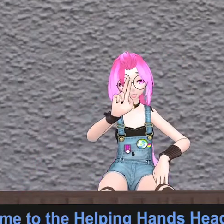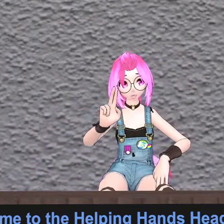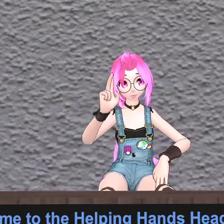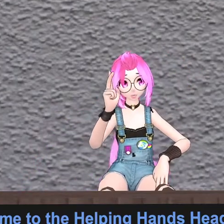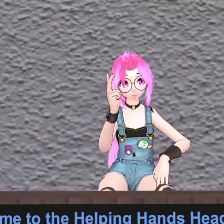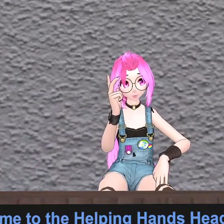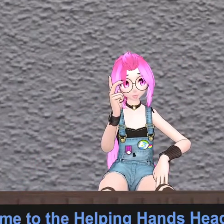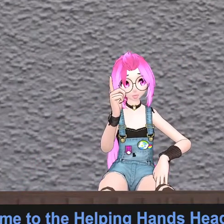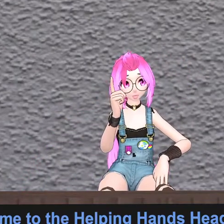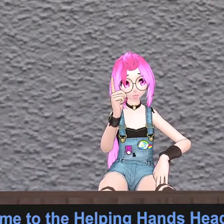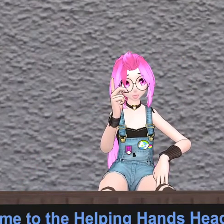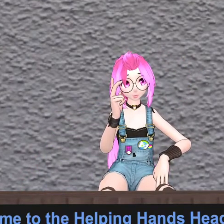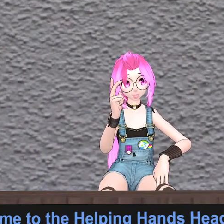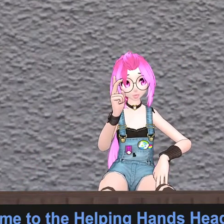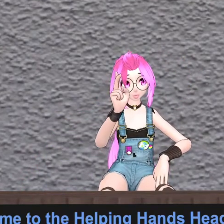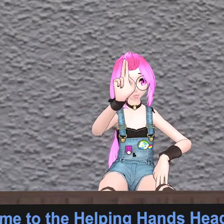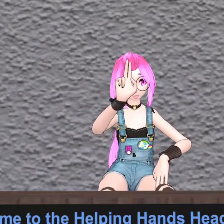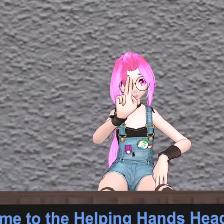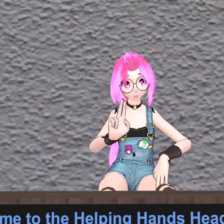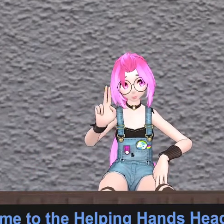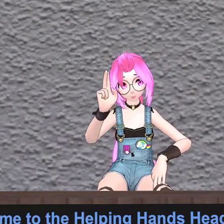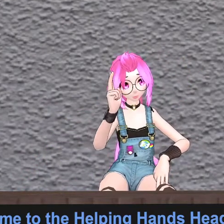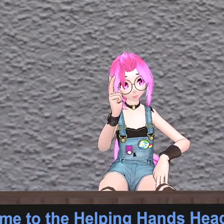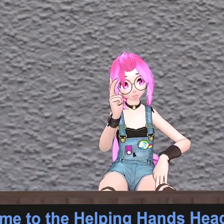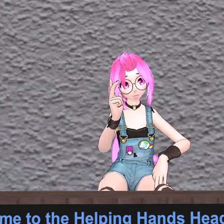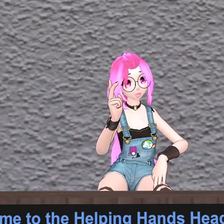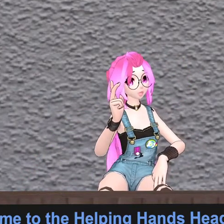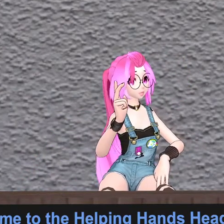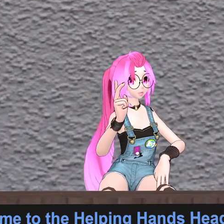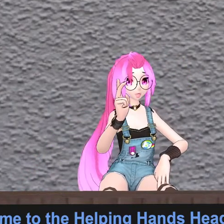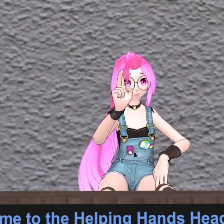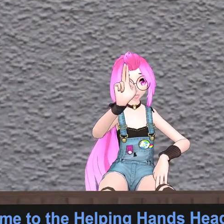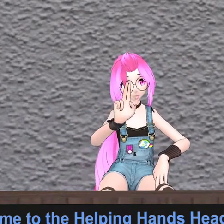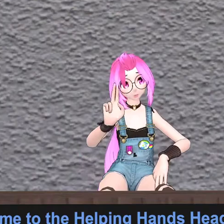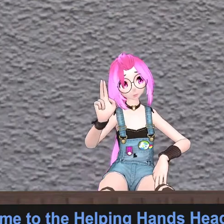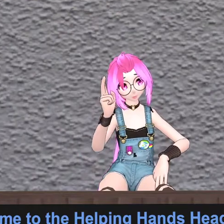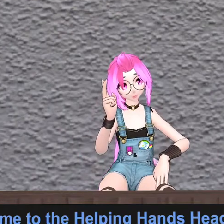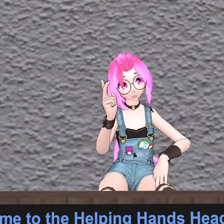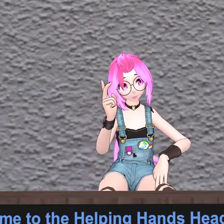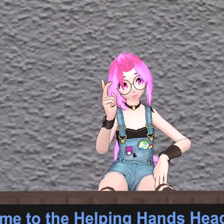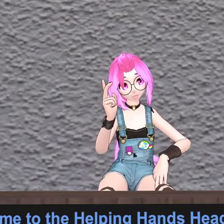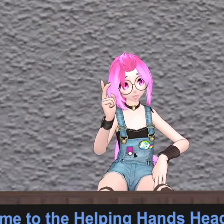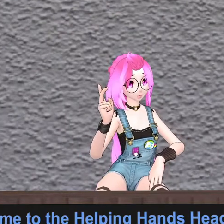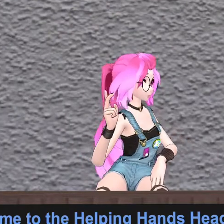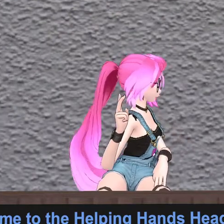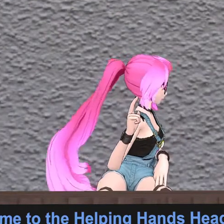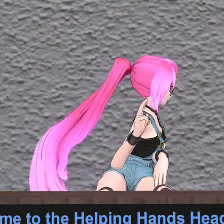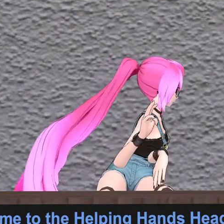could say UK if you'd prefer. UK. Just fingerspell it. UK.